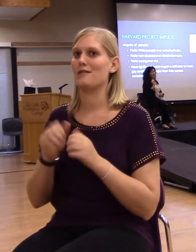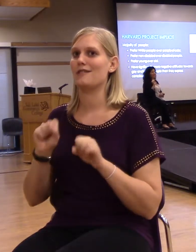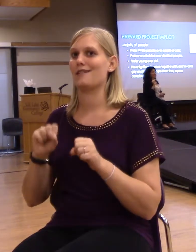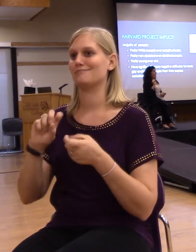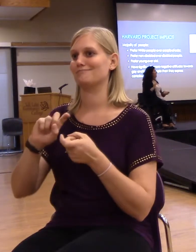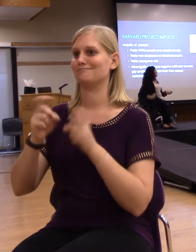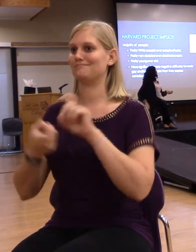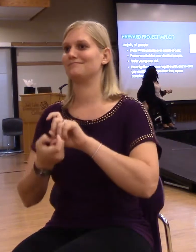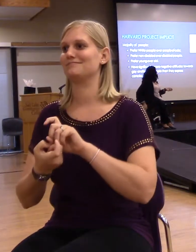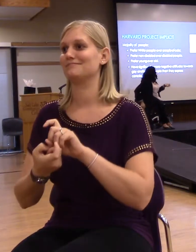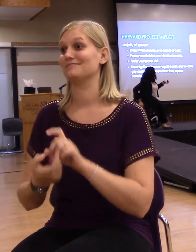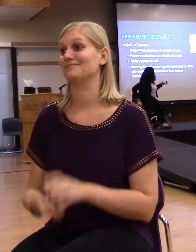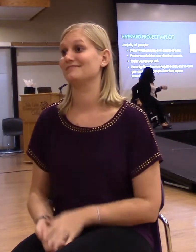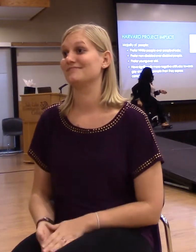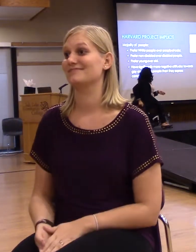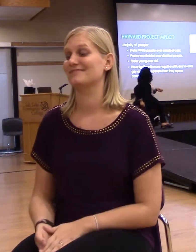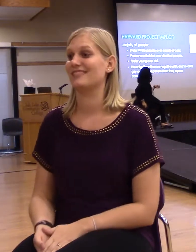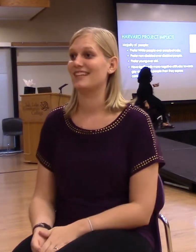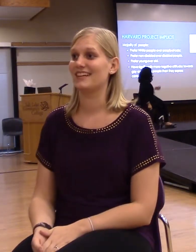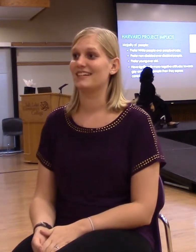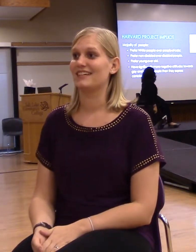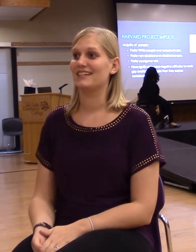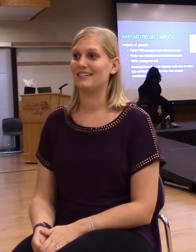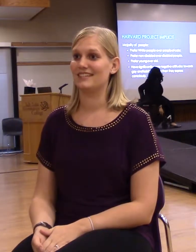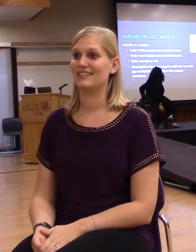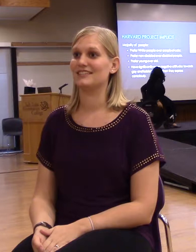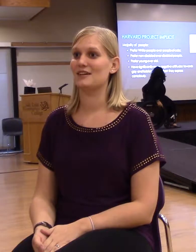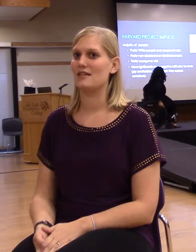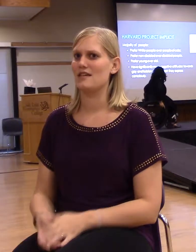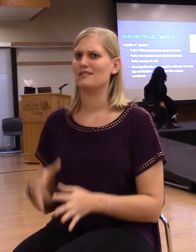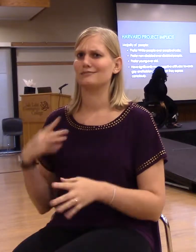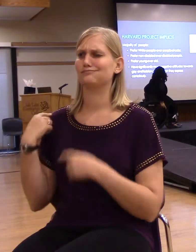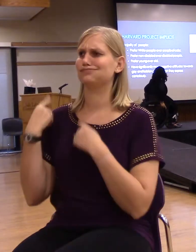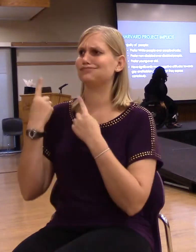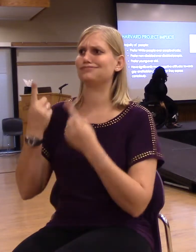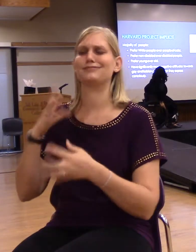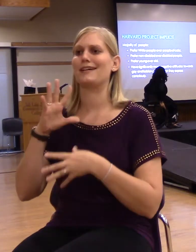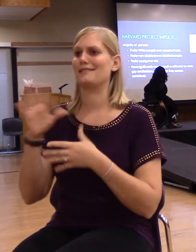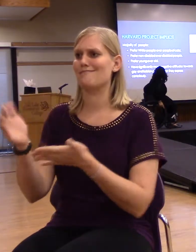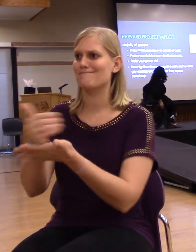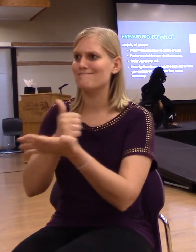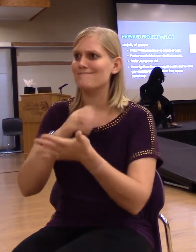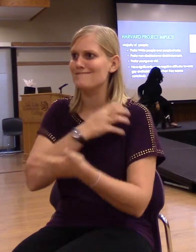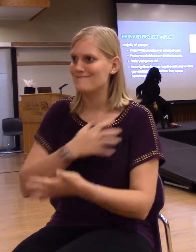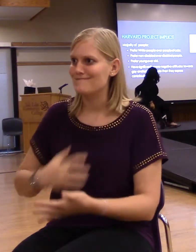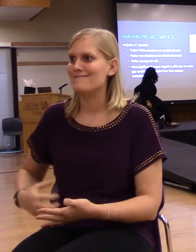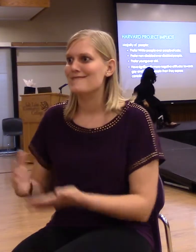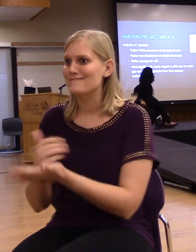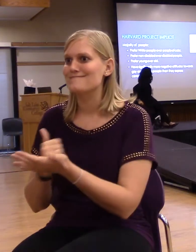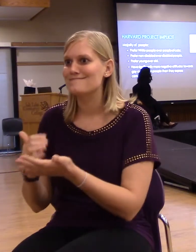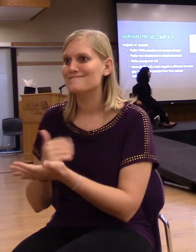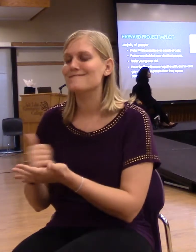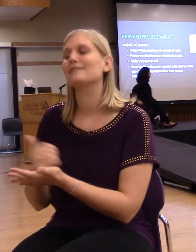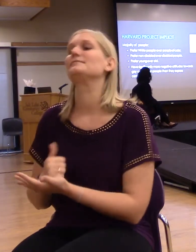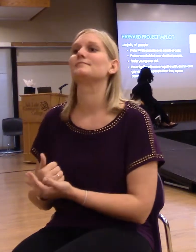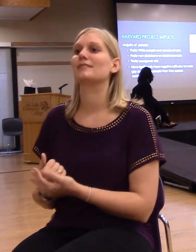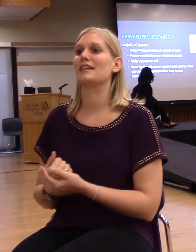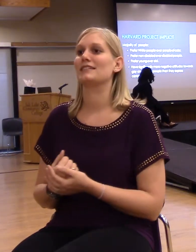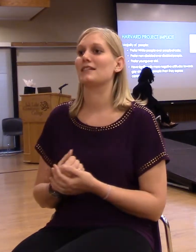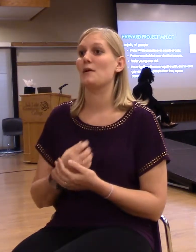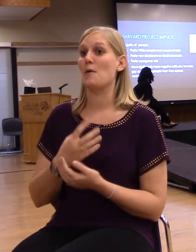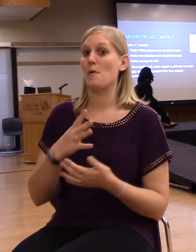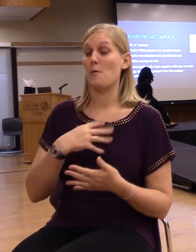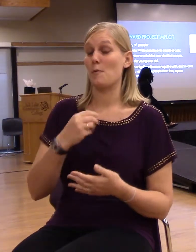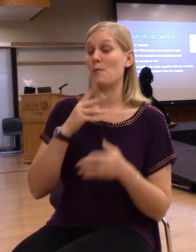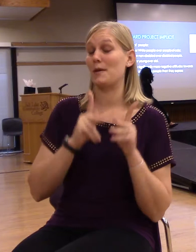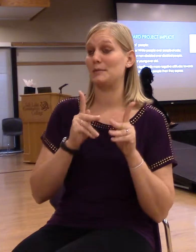subordinated. So after all of these years of collecting data, what Harvard has found is that the majority of people prefer white people over people of